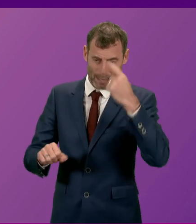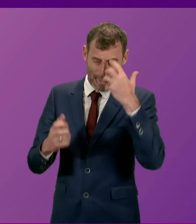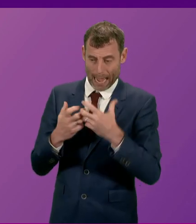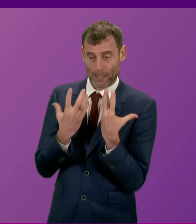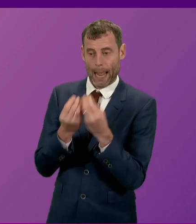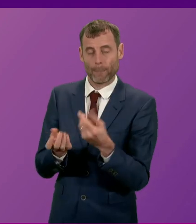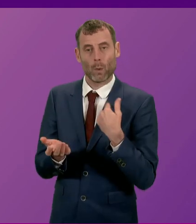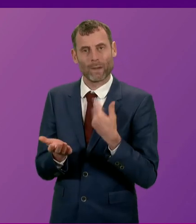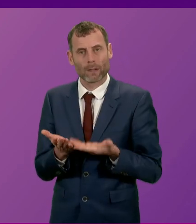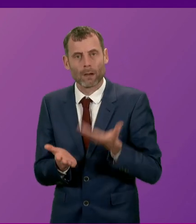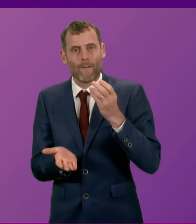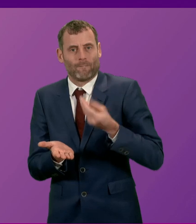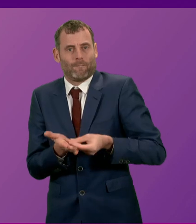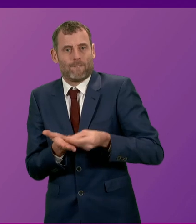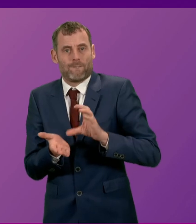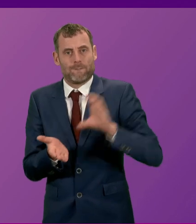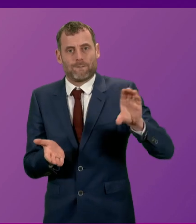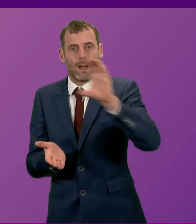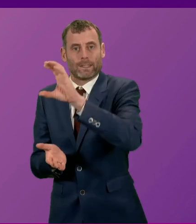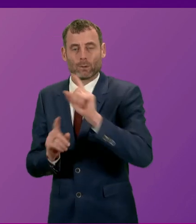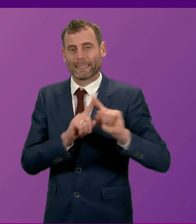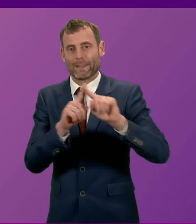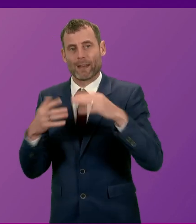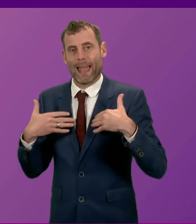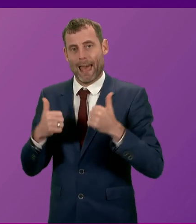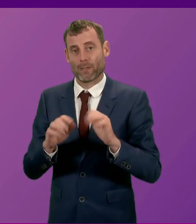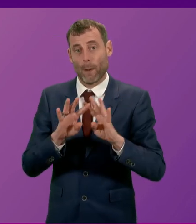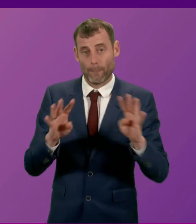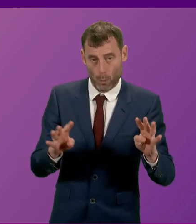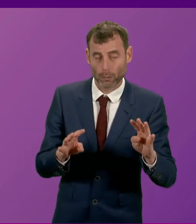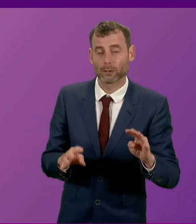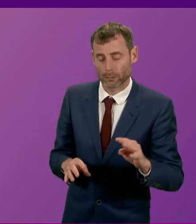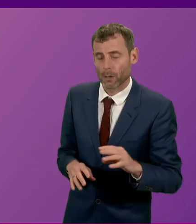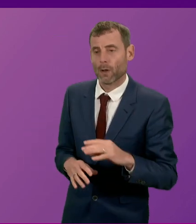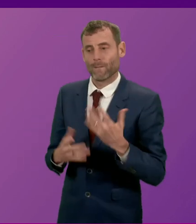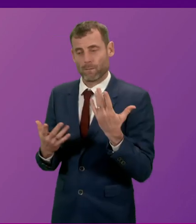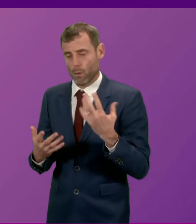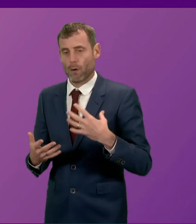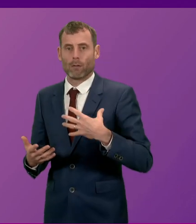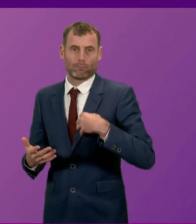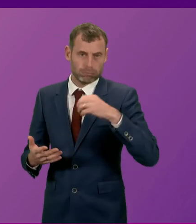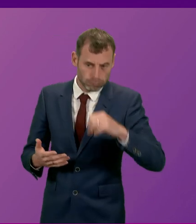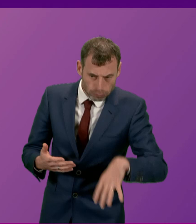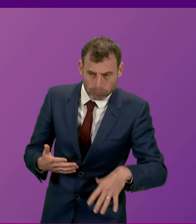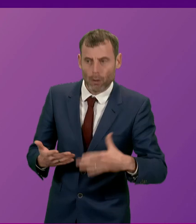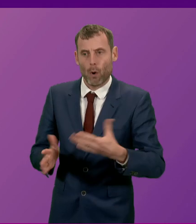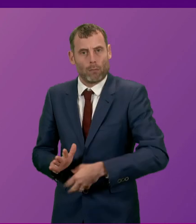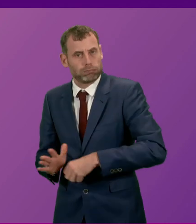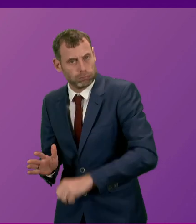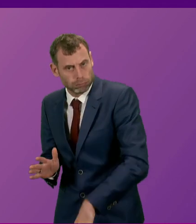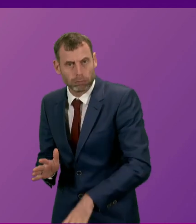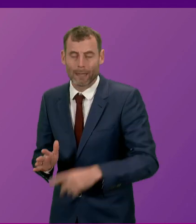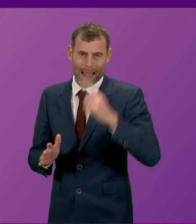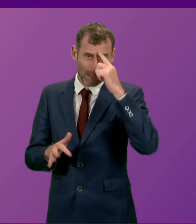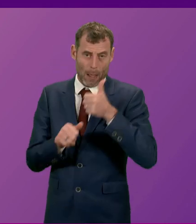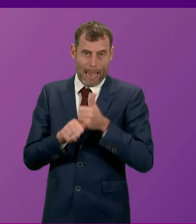health boards to treat patients awaiting risk-reducing mastectomy and immediate reconstruction. Building on this work, officials are now